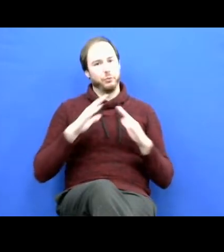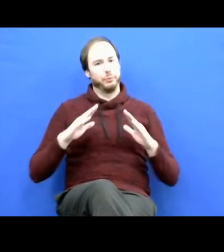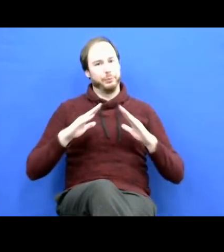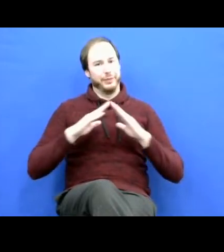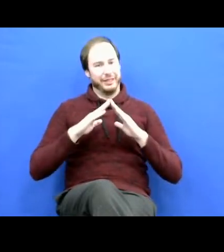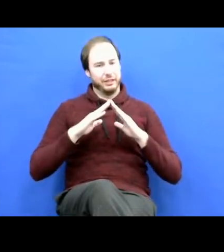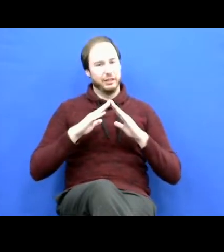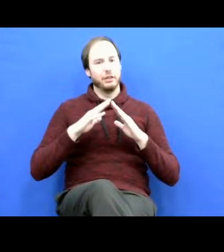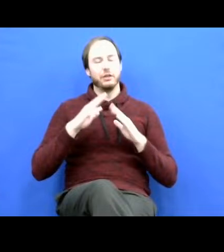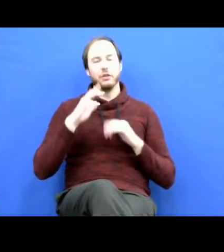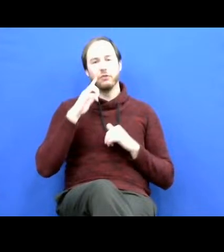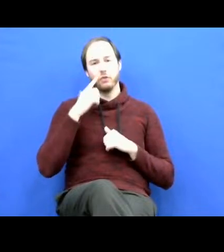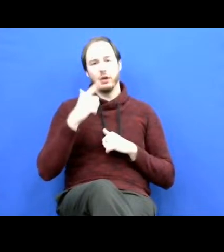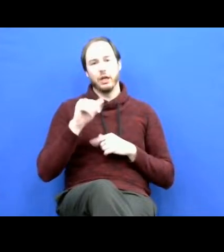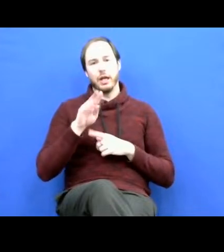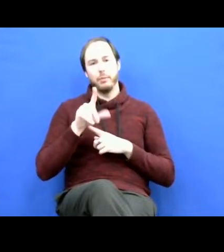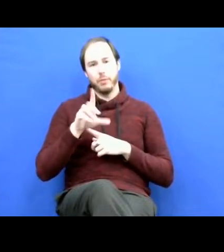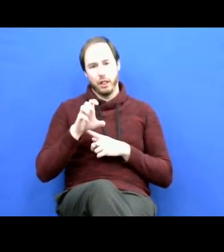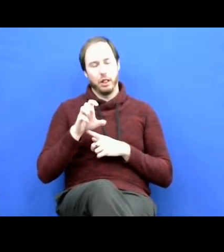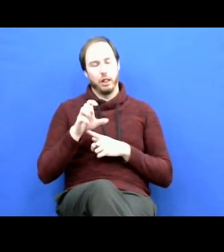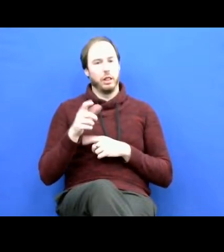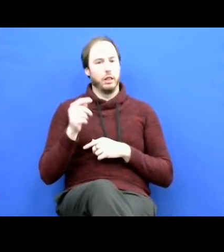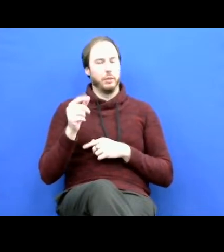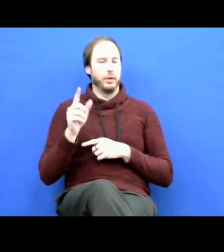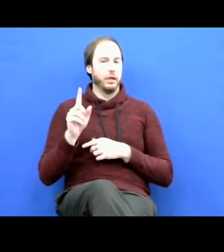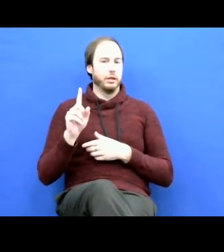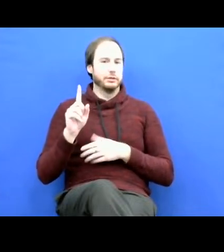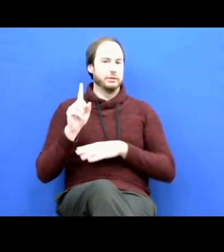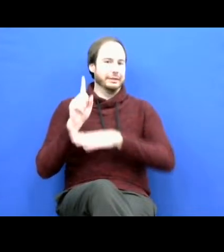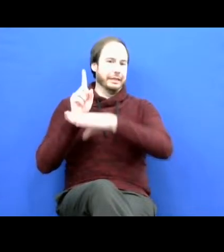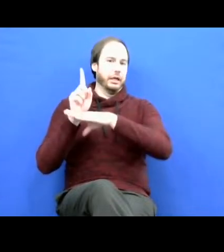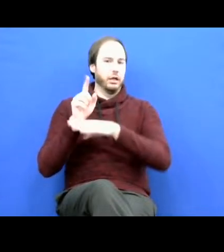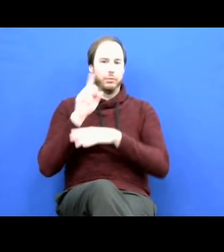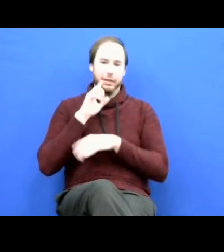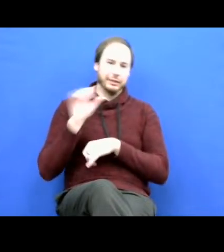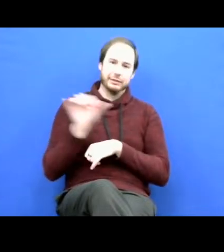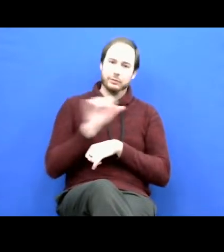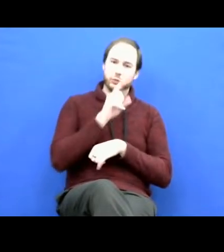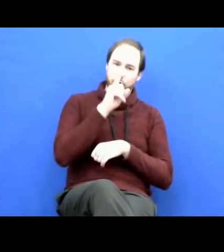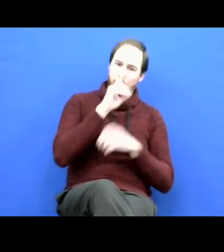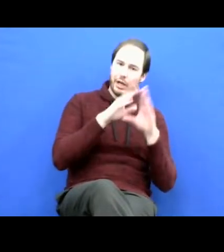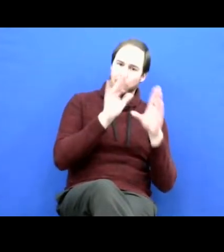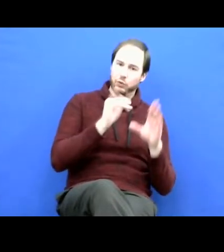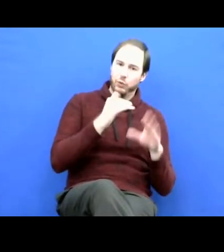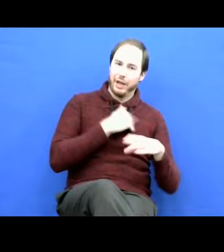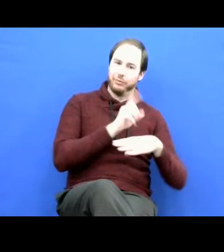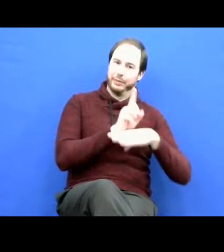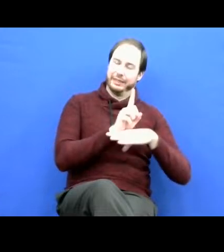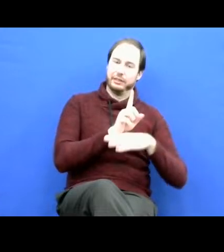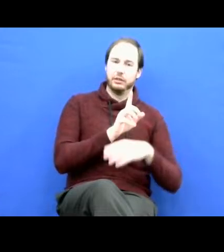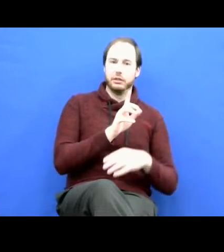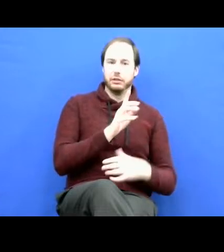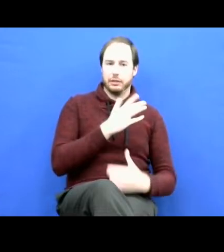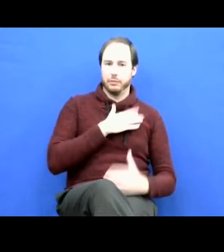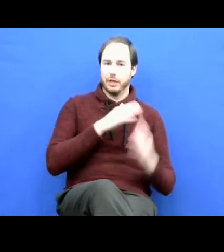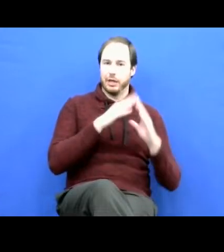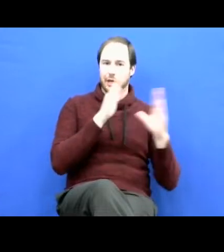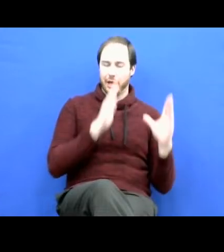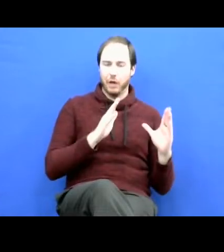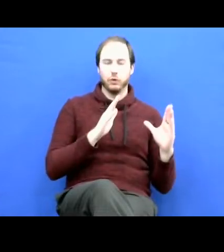the peak of the gable does stick up, but that's true on houses too. My house, for